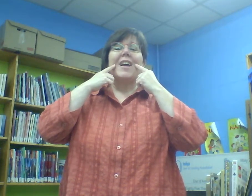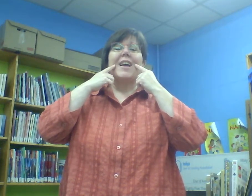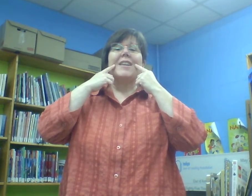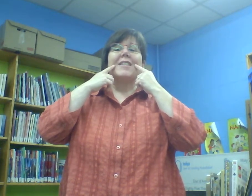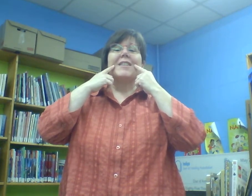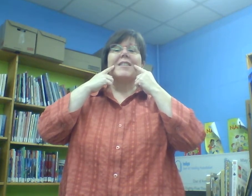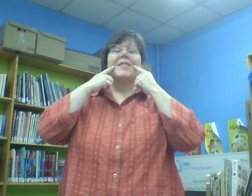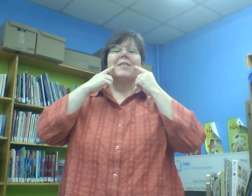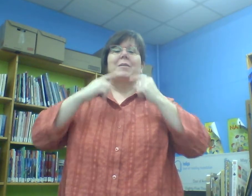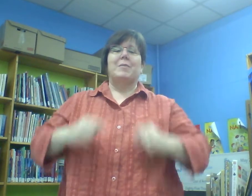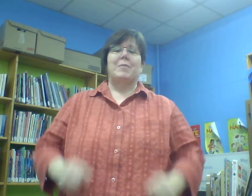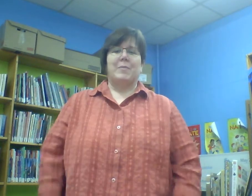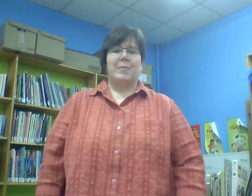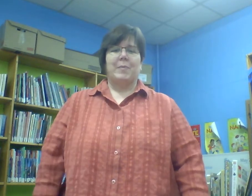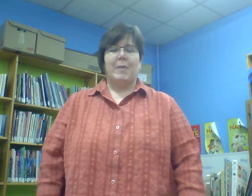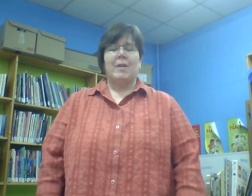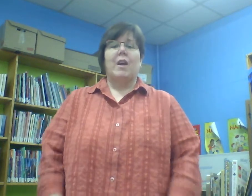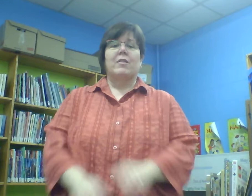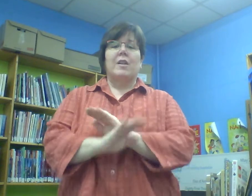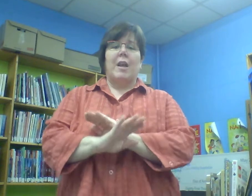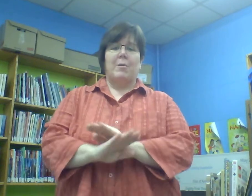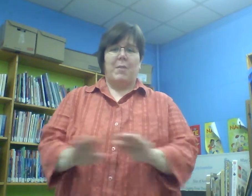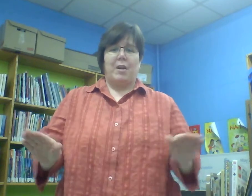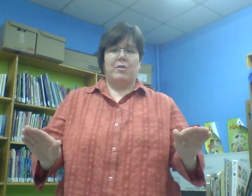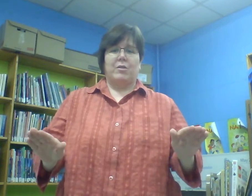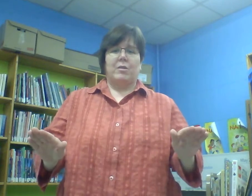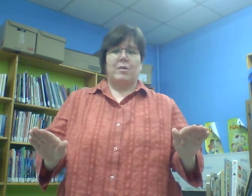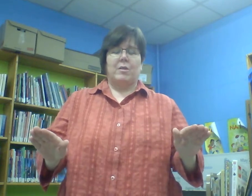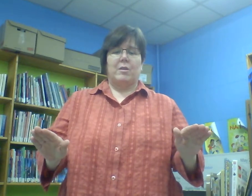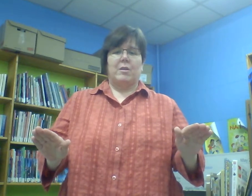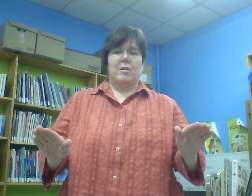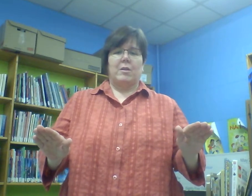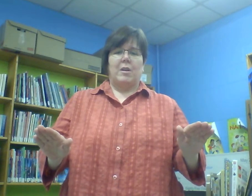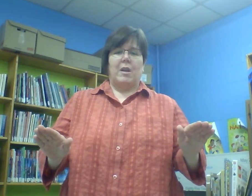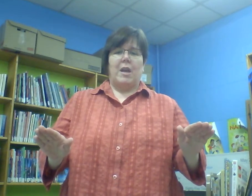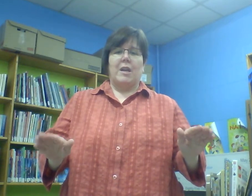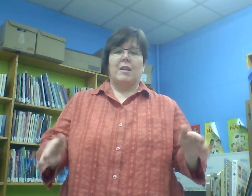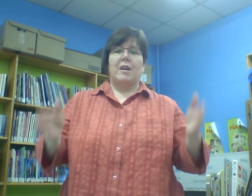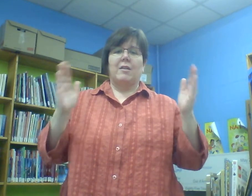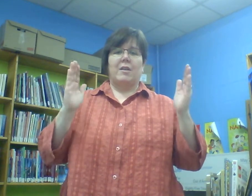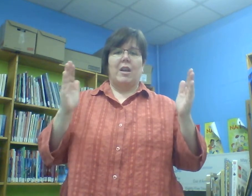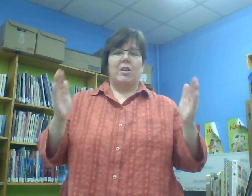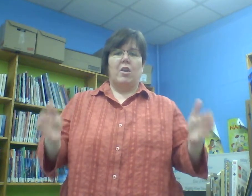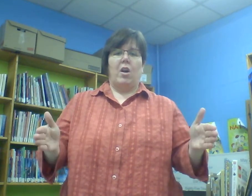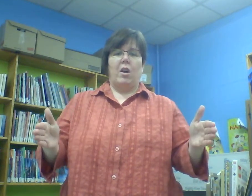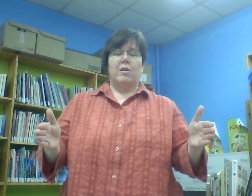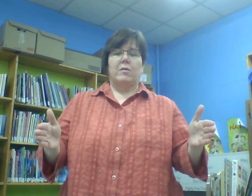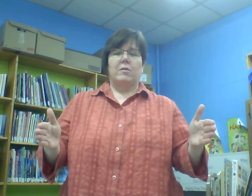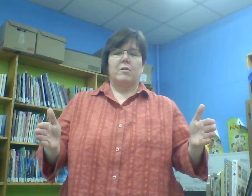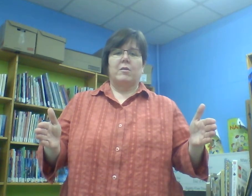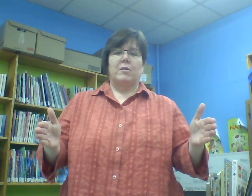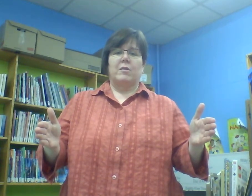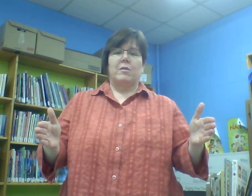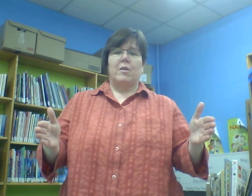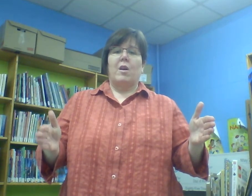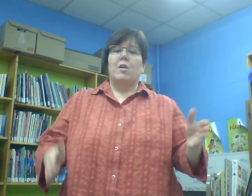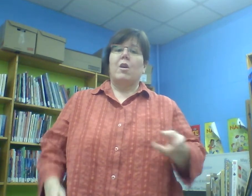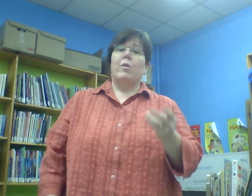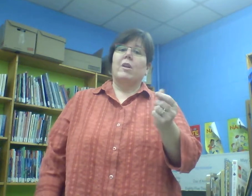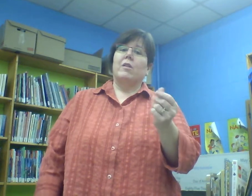face. Well, it doesn't take much, and it doesn't take long. No, it doesn't